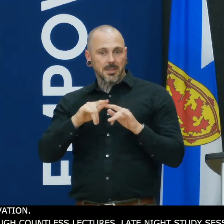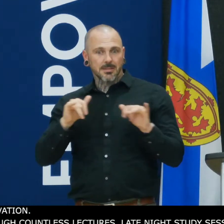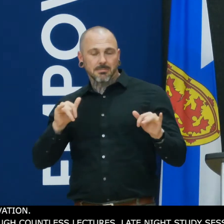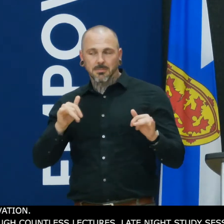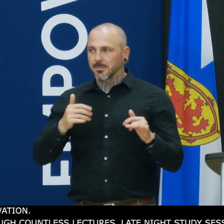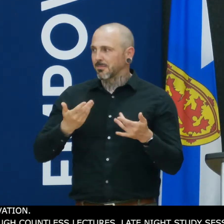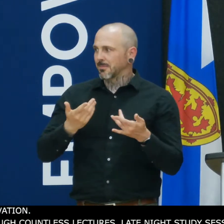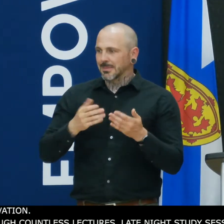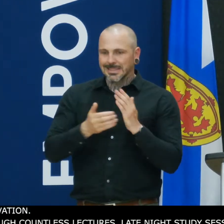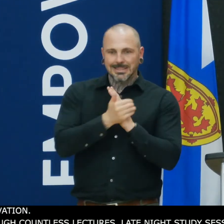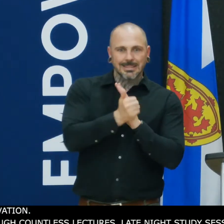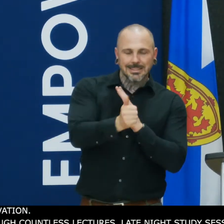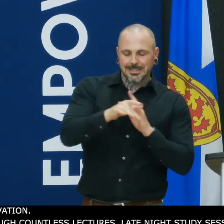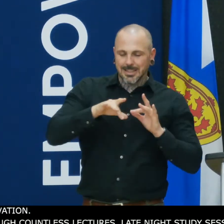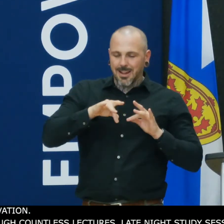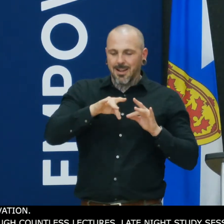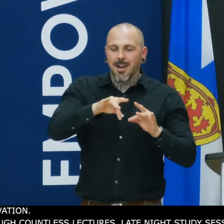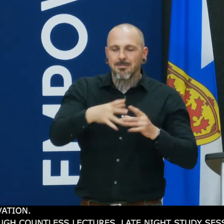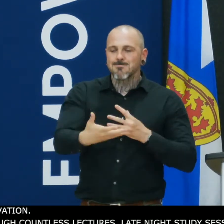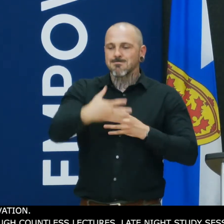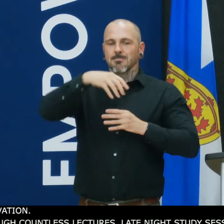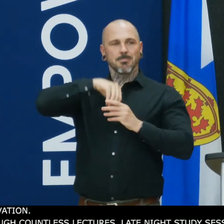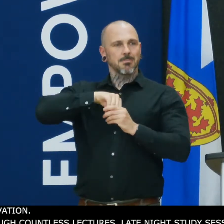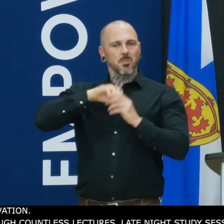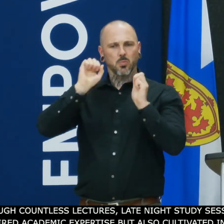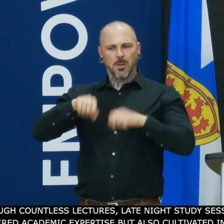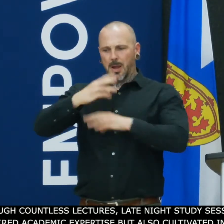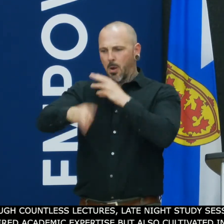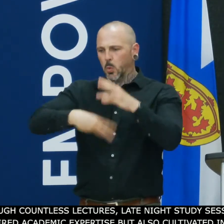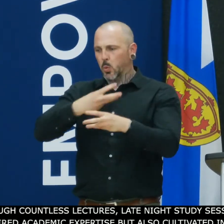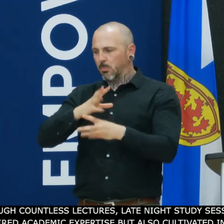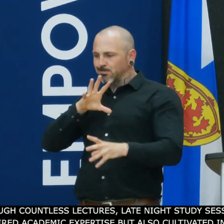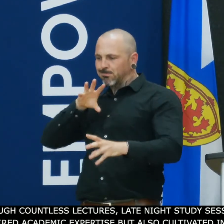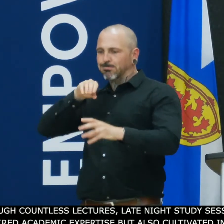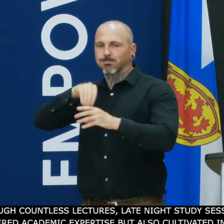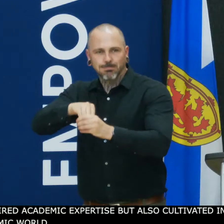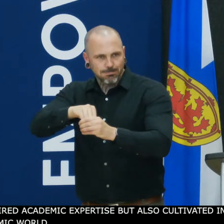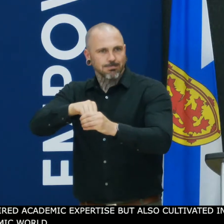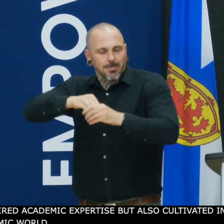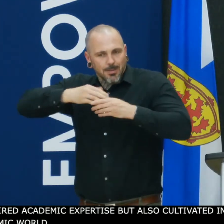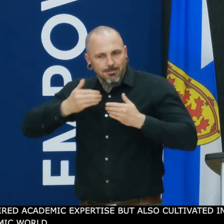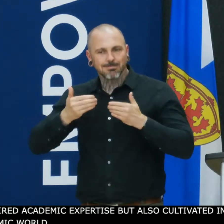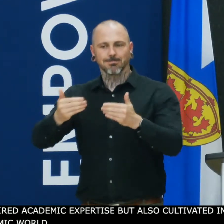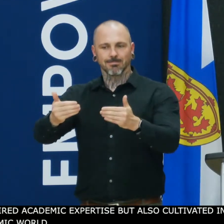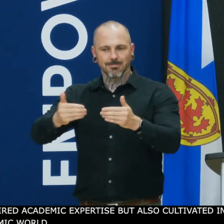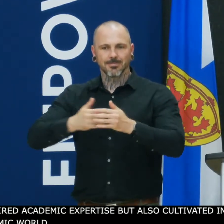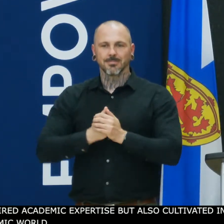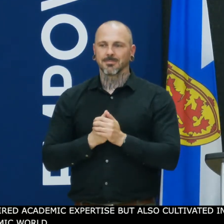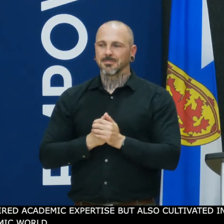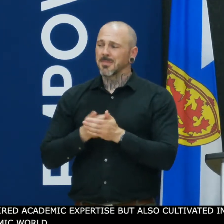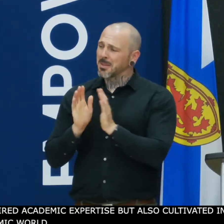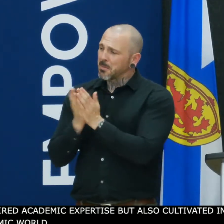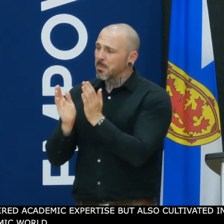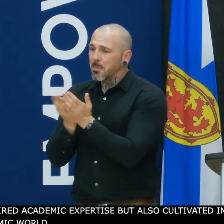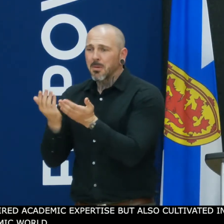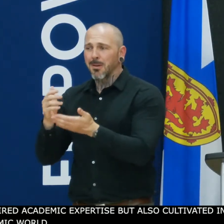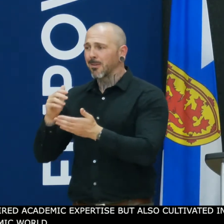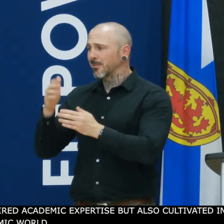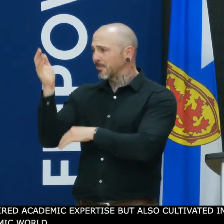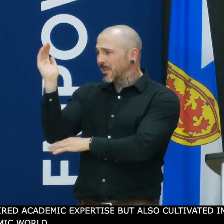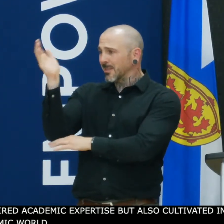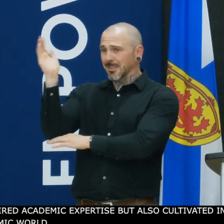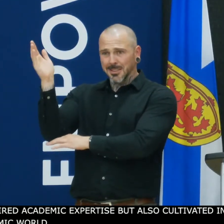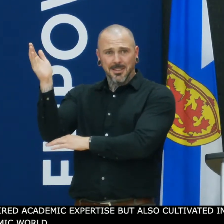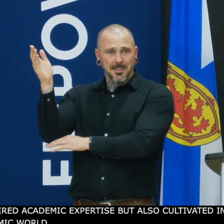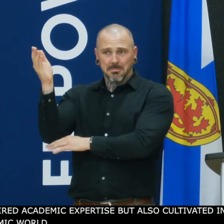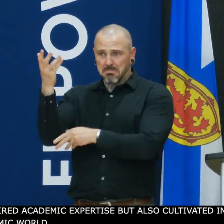skills necessary to thrive in this dynamic world. But beyond the textbooks and lecture slides lies a deeper lesson, one